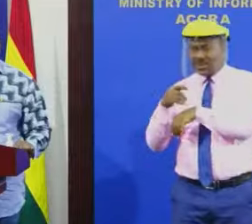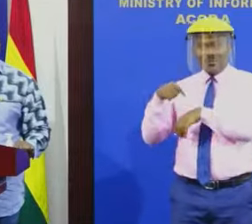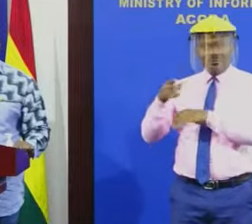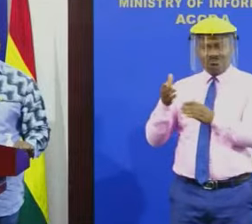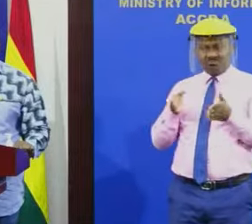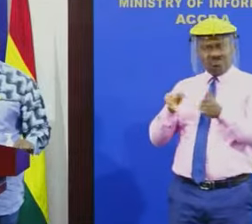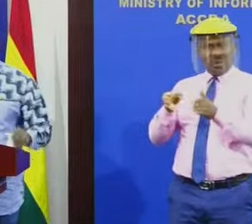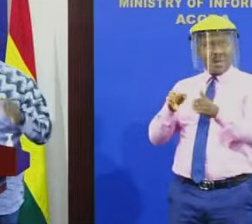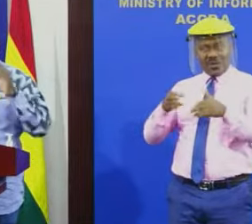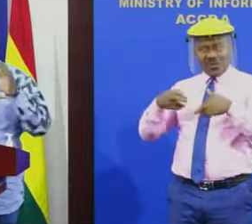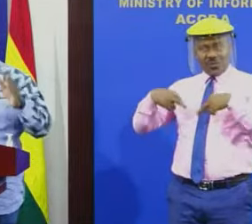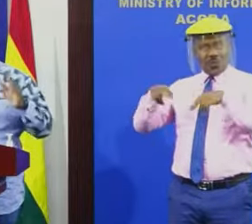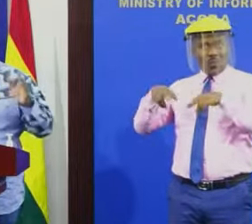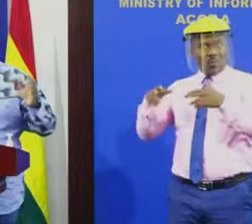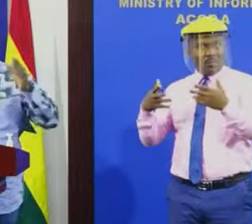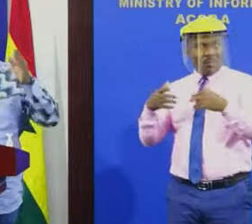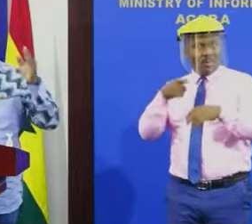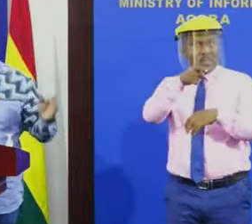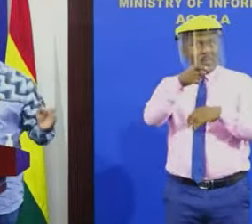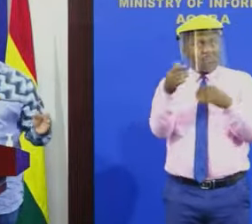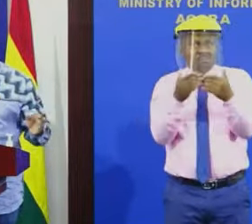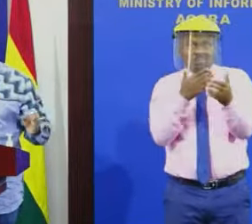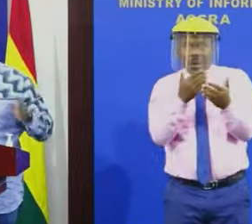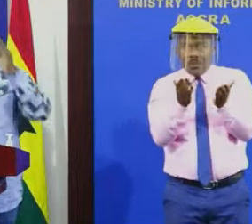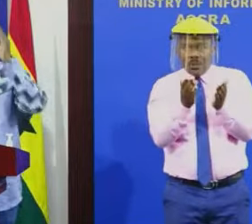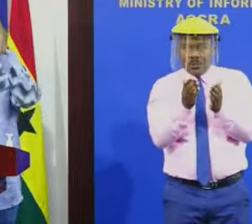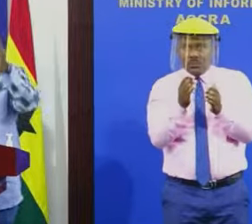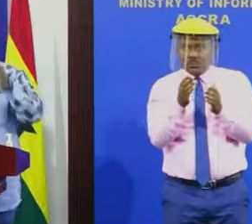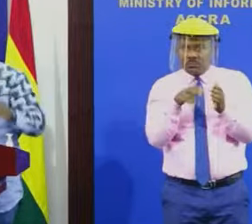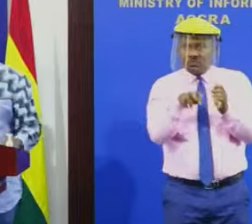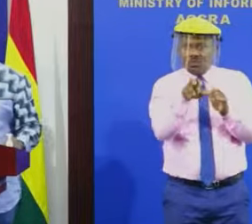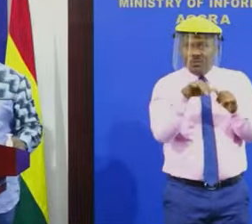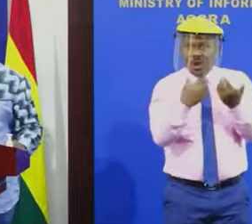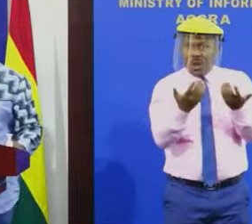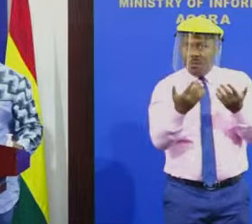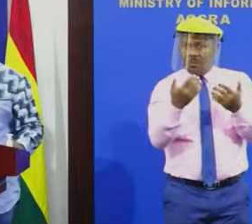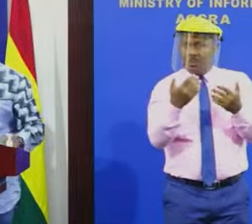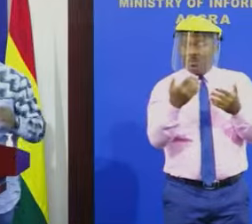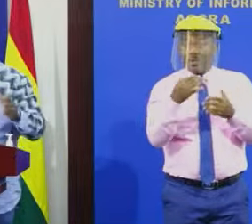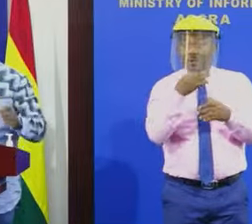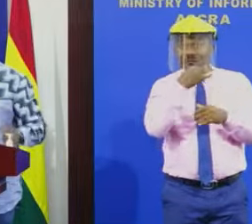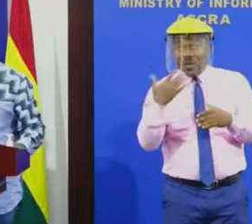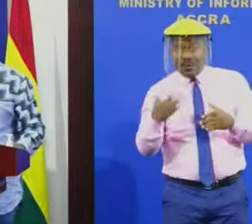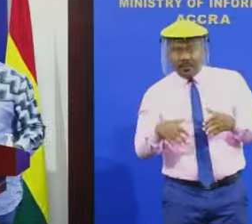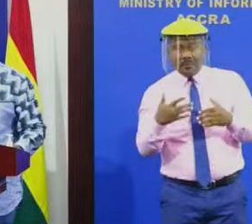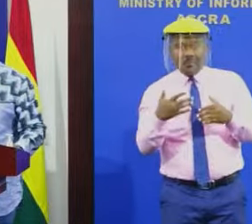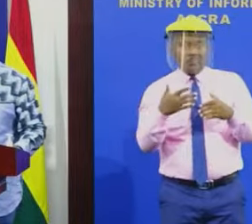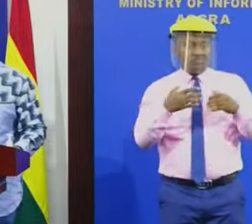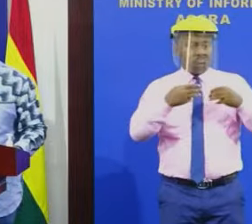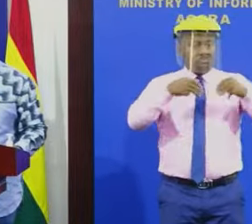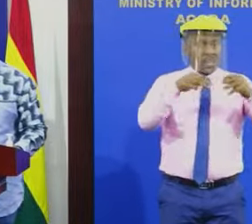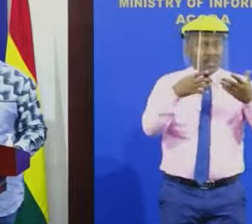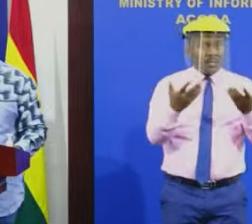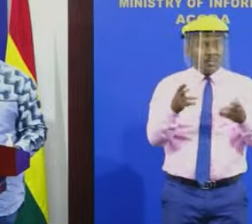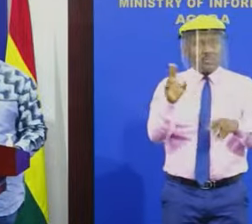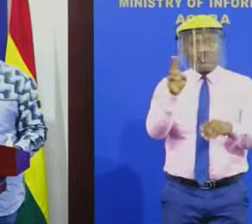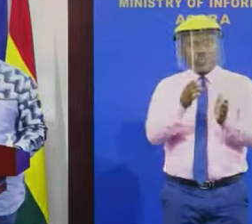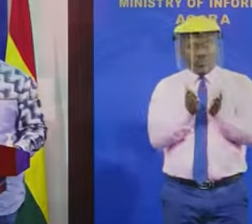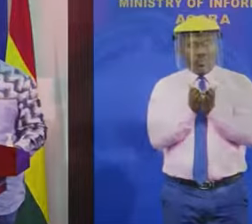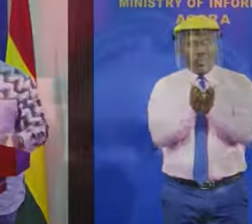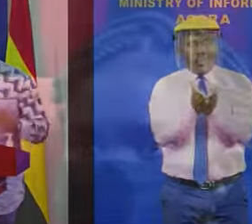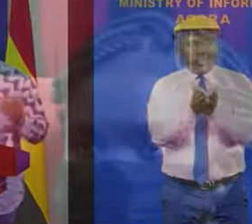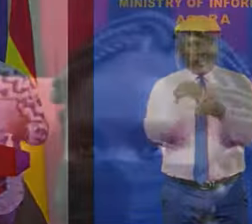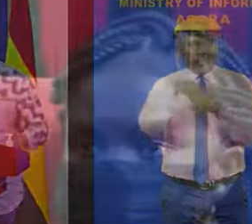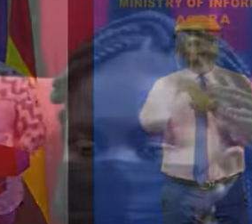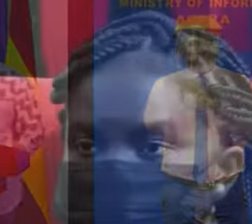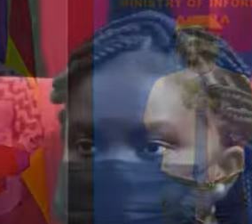roads, they have to go to wherever, whether it's the farm or to market centers, they have to use water bodies.